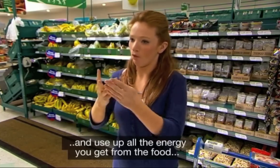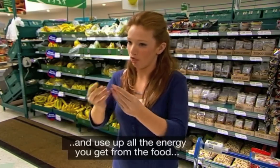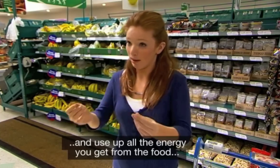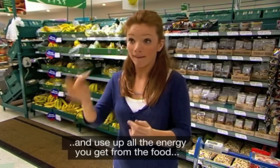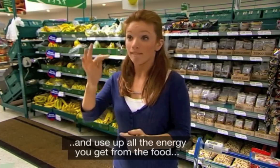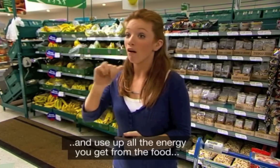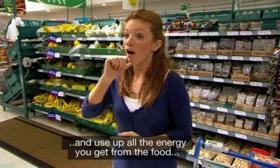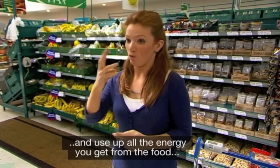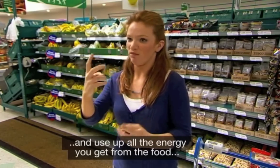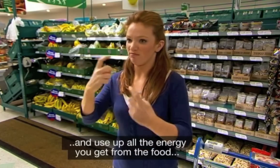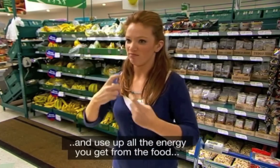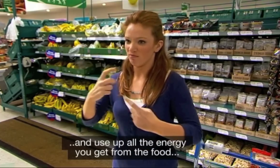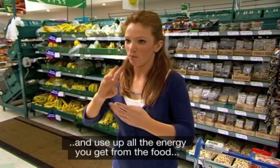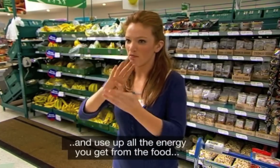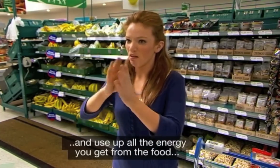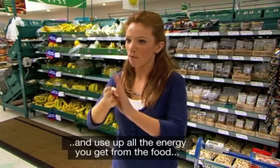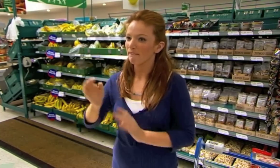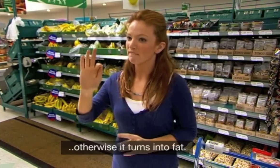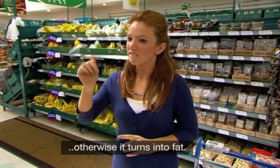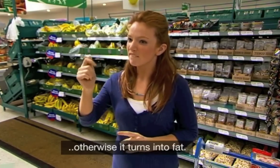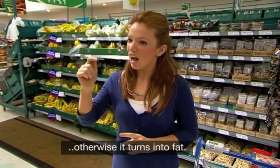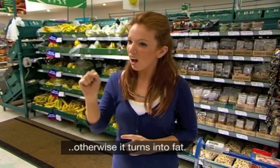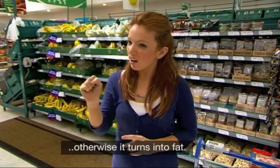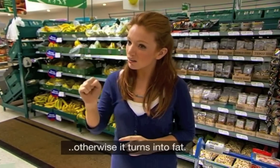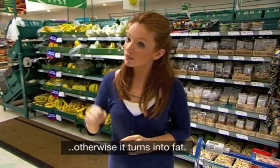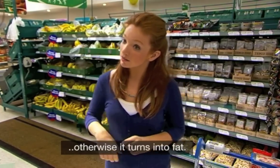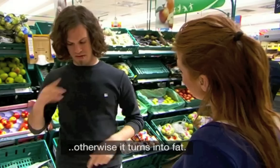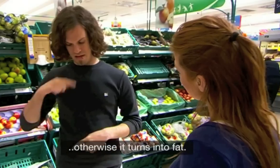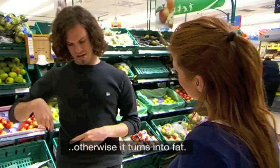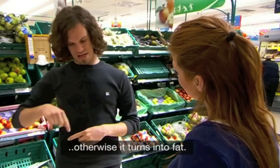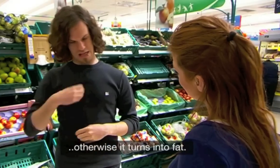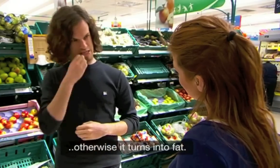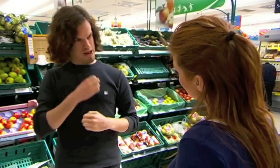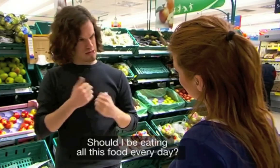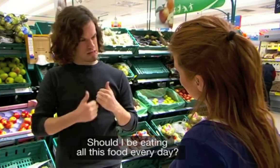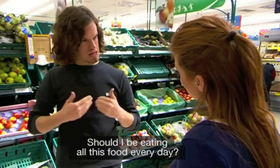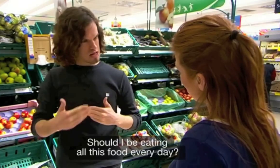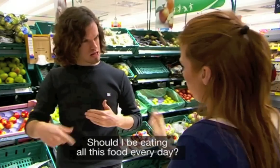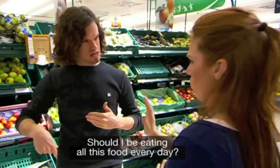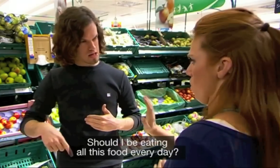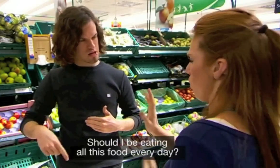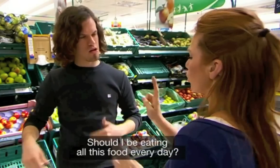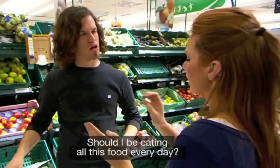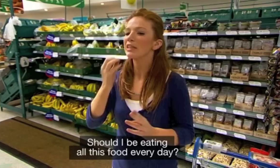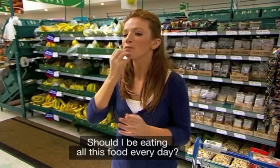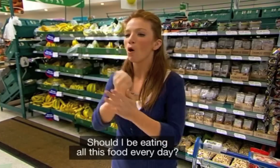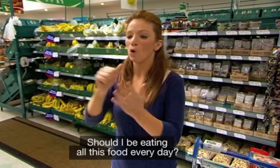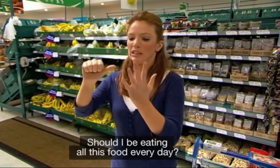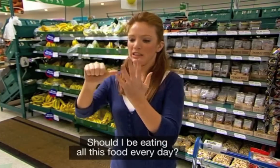the energy you get from the food, otherwise it turns into fat. Should I be eating all this food every day? Oh no. You